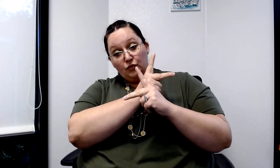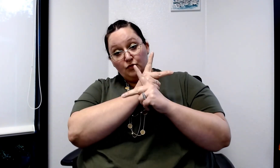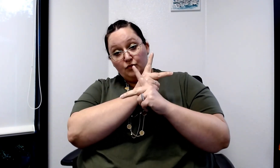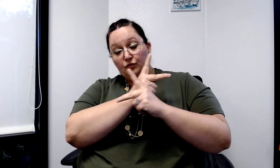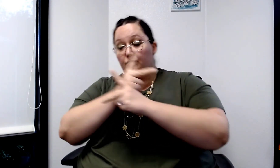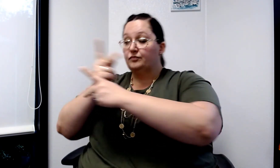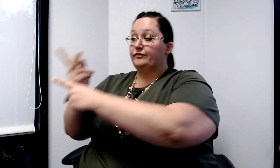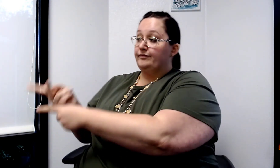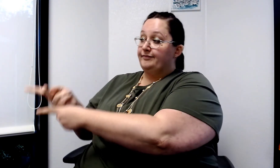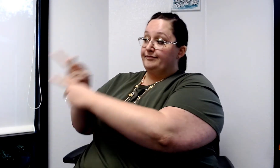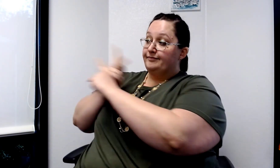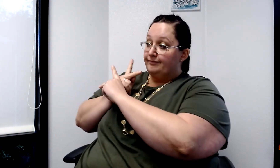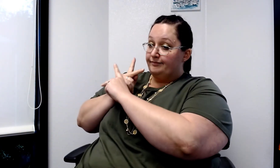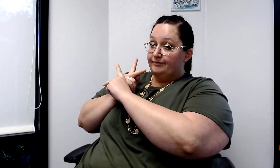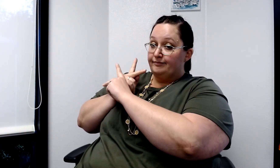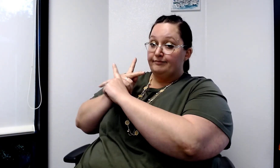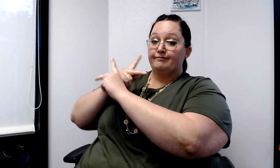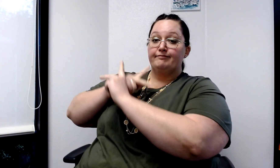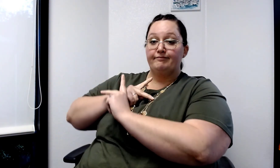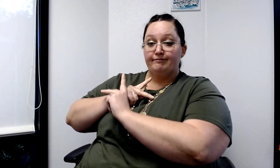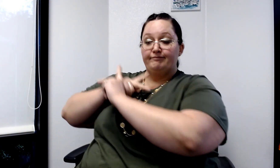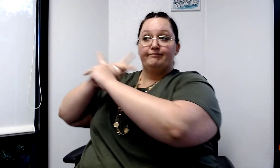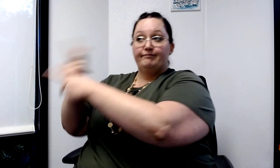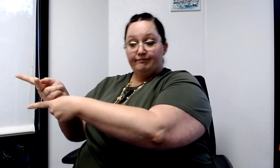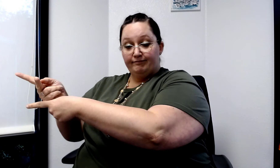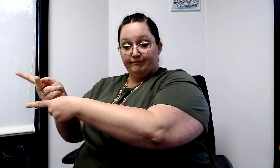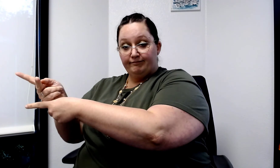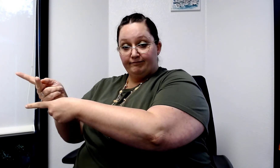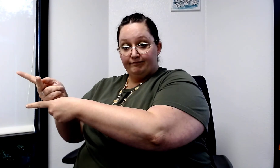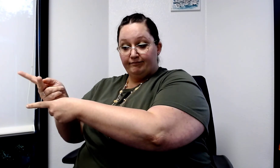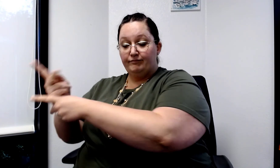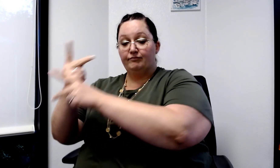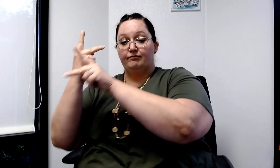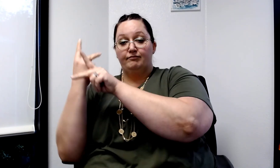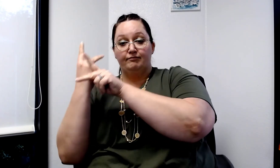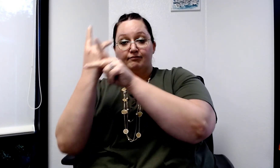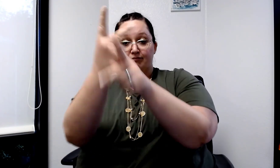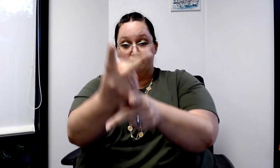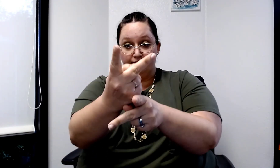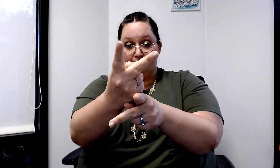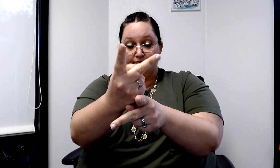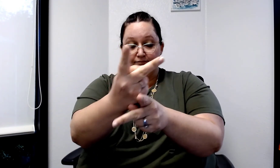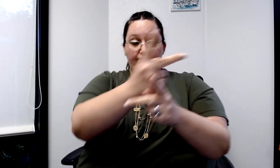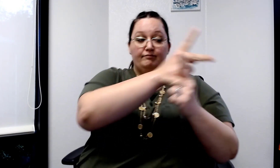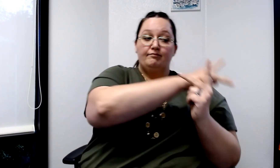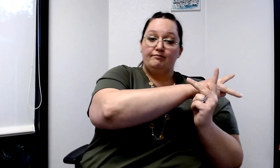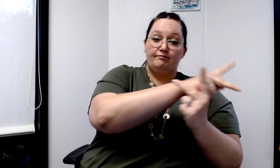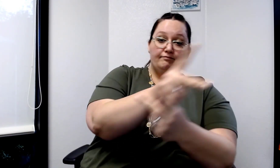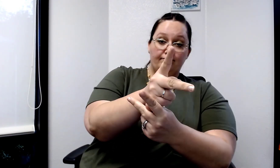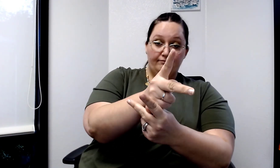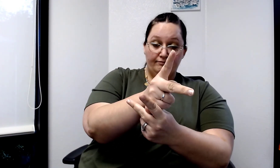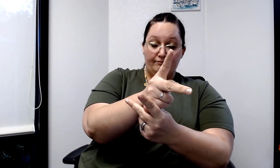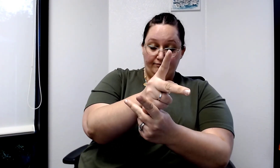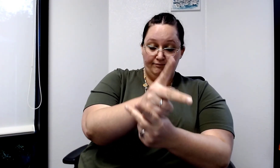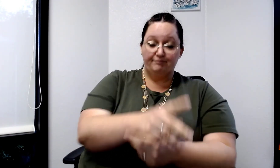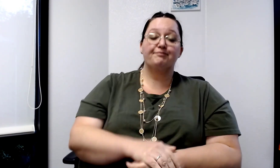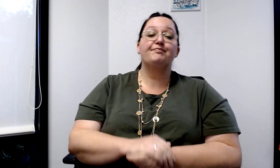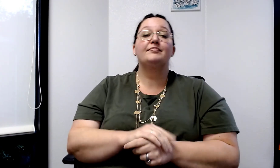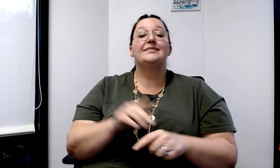borrowing. I borrow from you. I borrowed from him. He borrowed from me. Right? You borrowed from him.